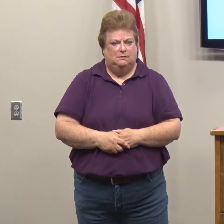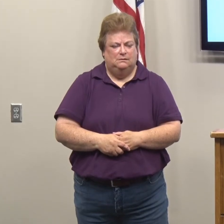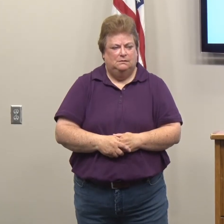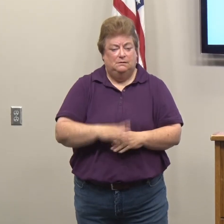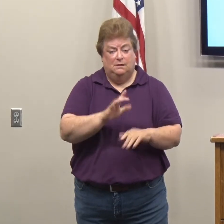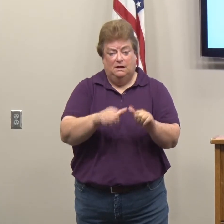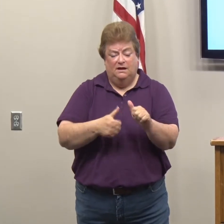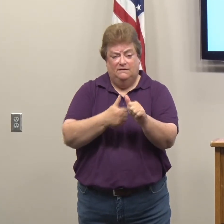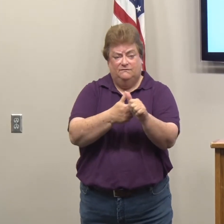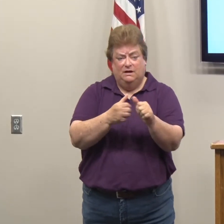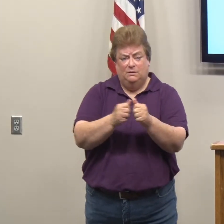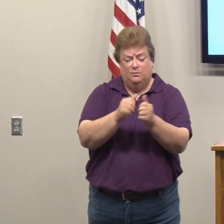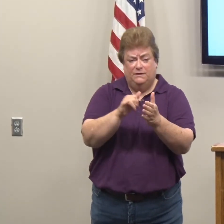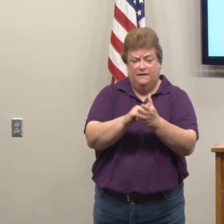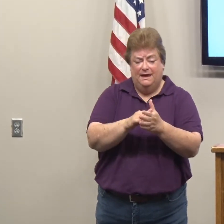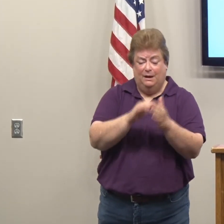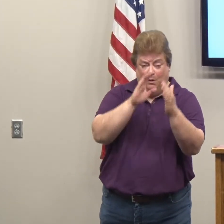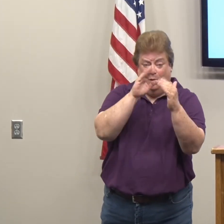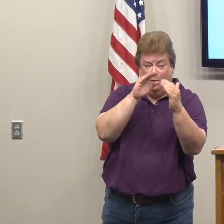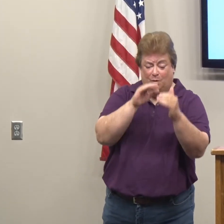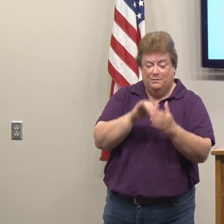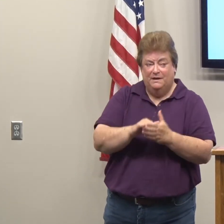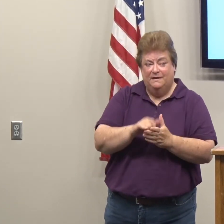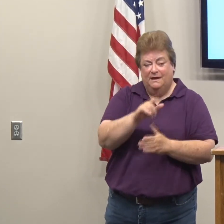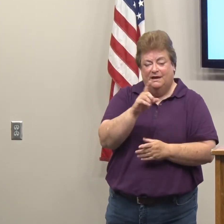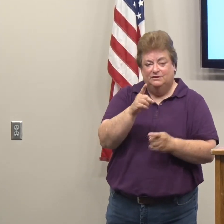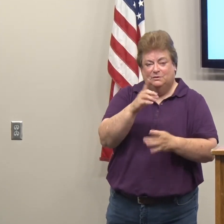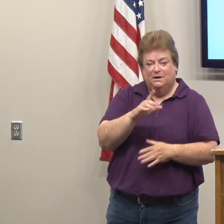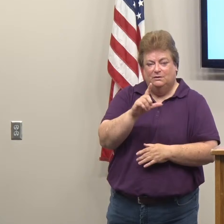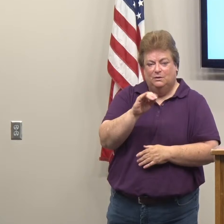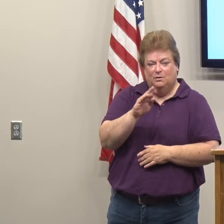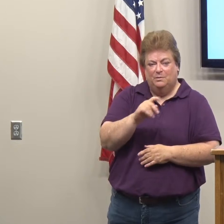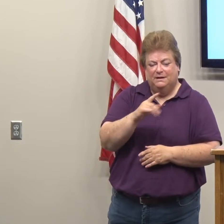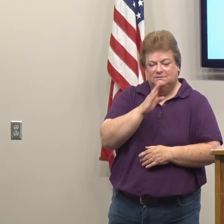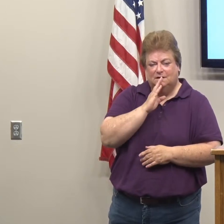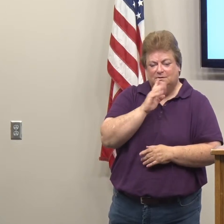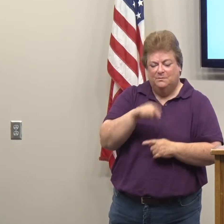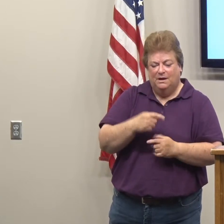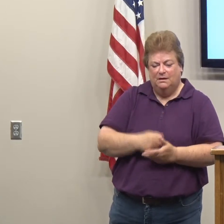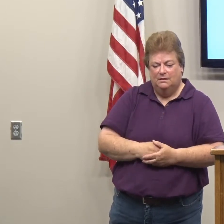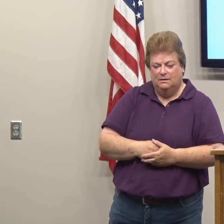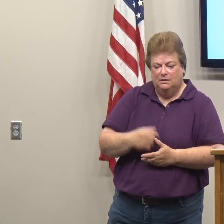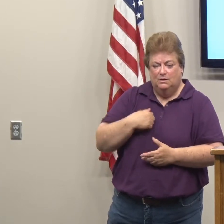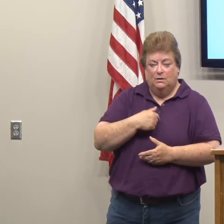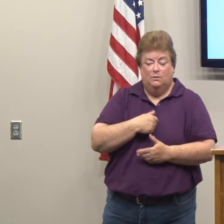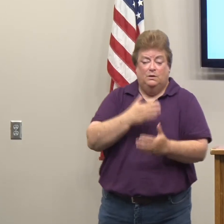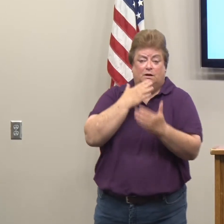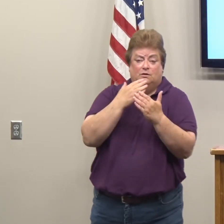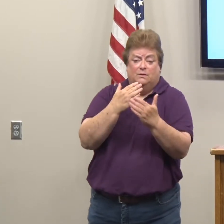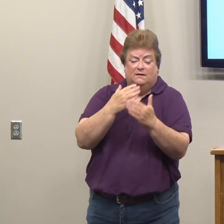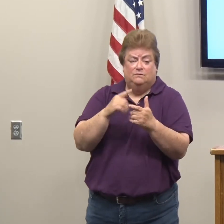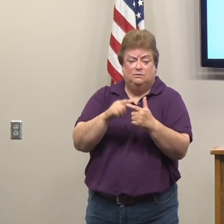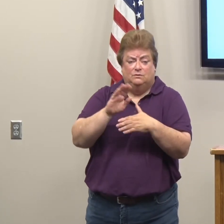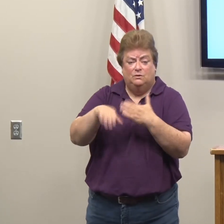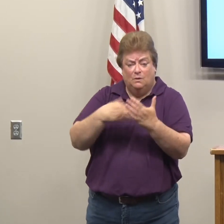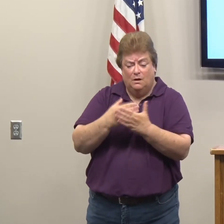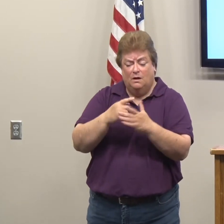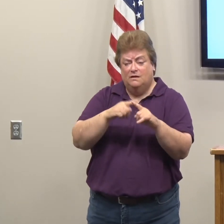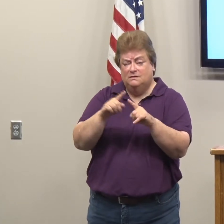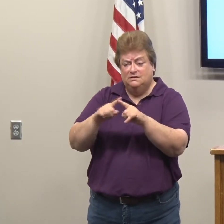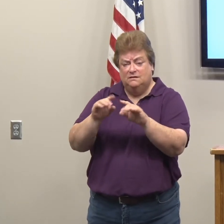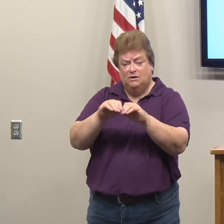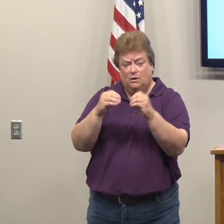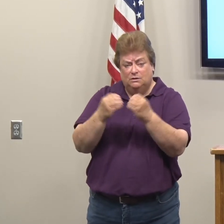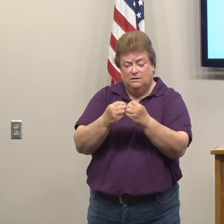Just to follow up on that, that Director Lopez addressed, we are so grateful to all of the